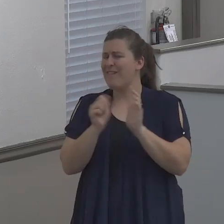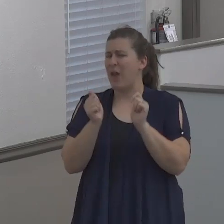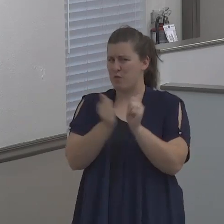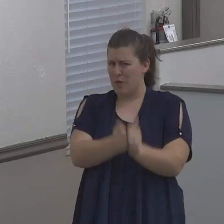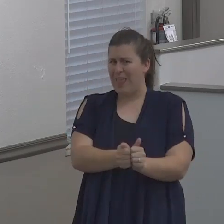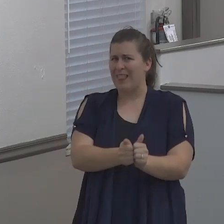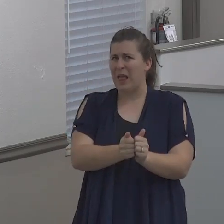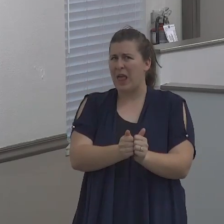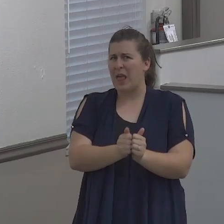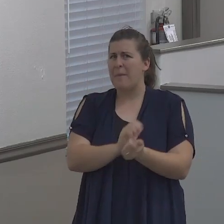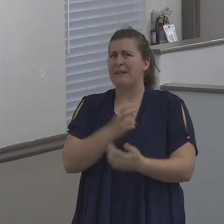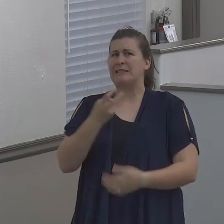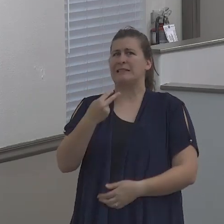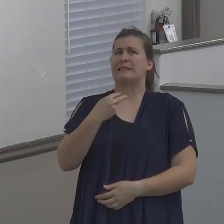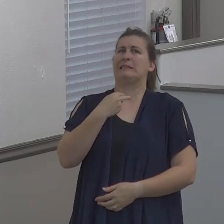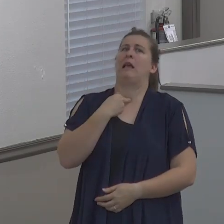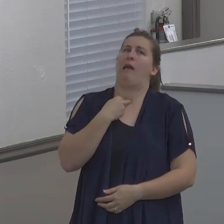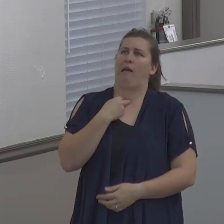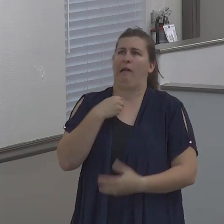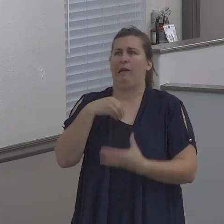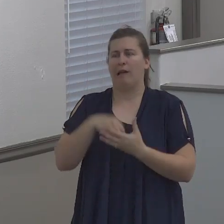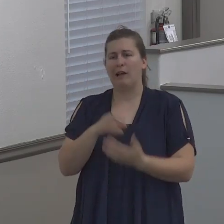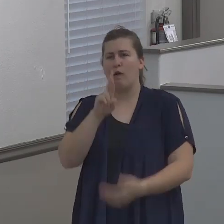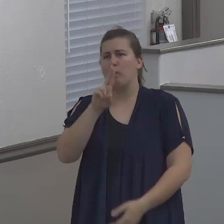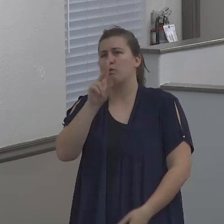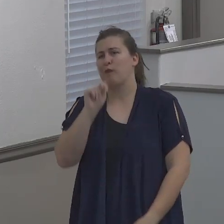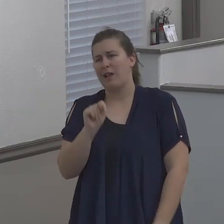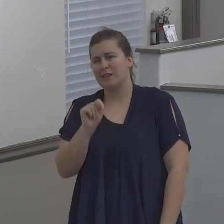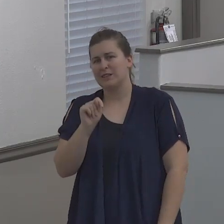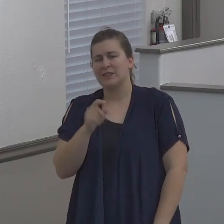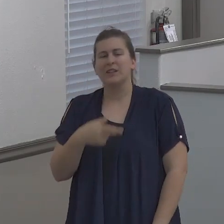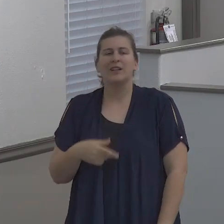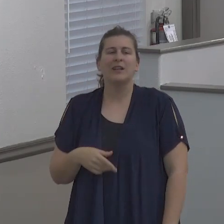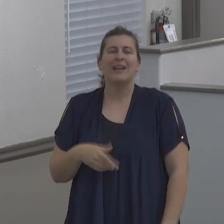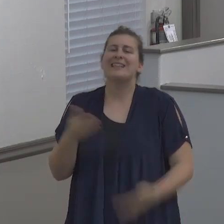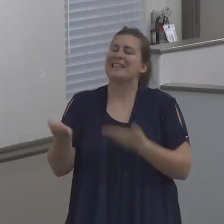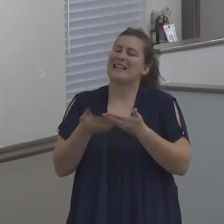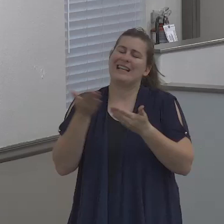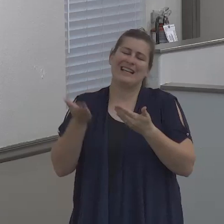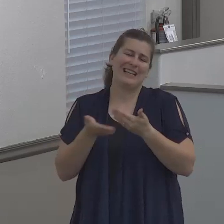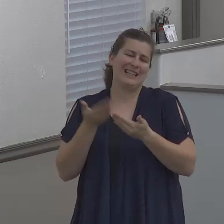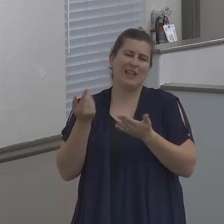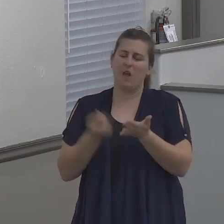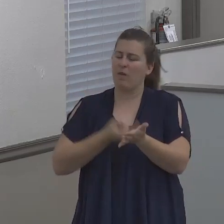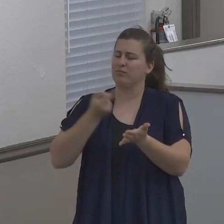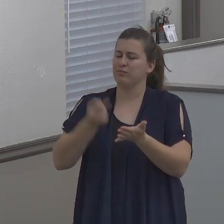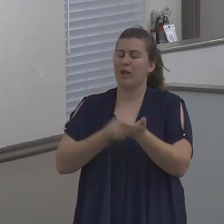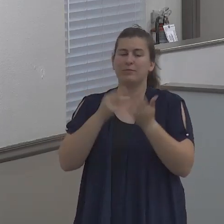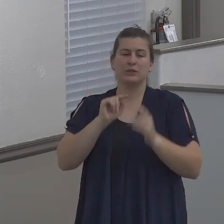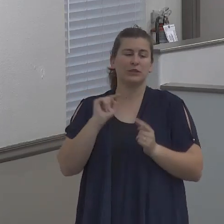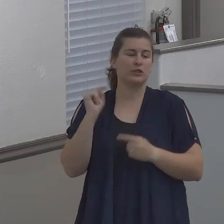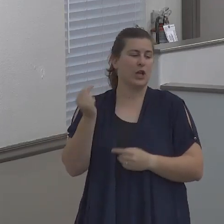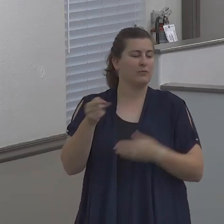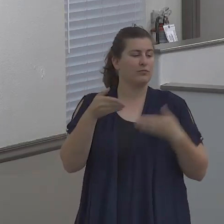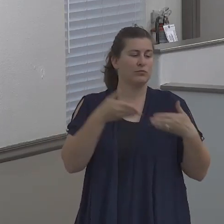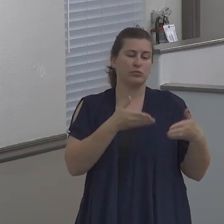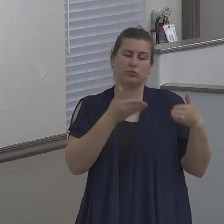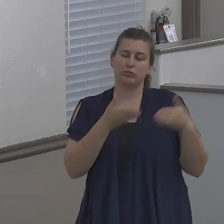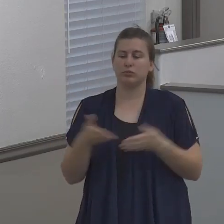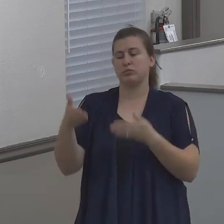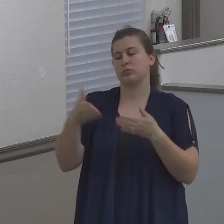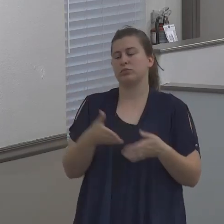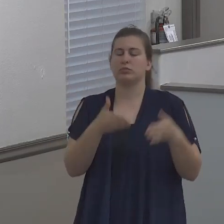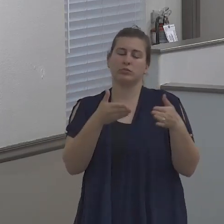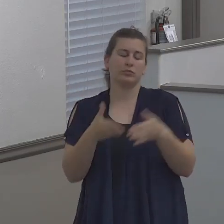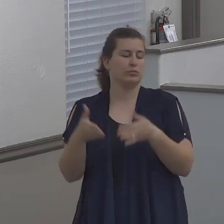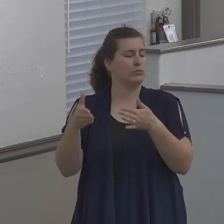of Christians can identify with. It is so easy sometimes to just